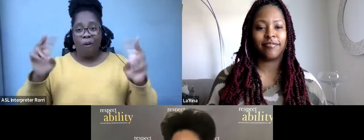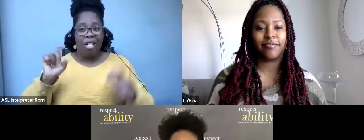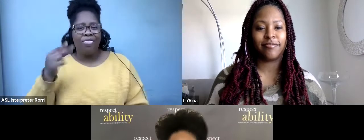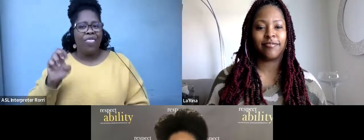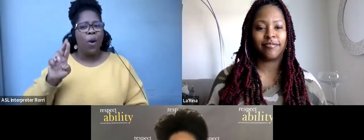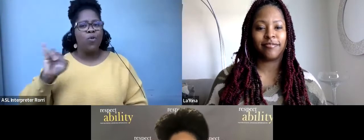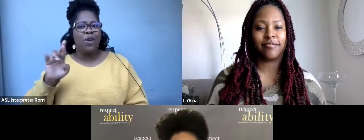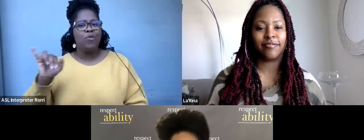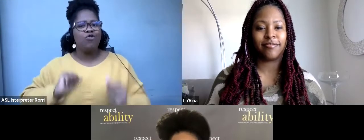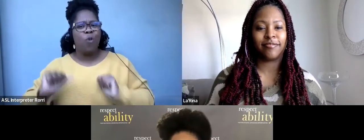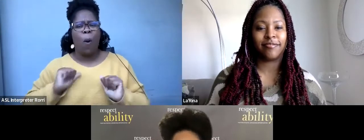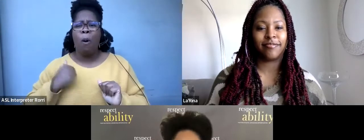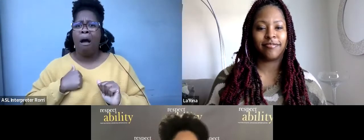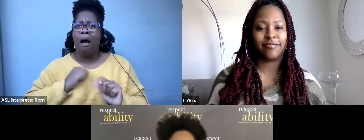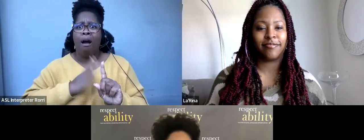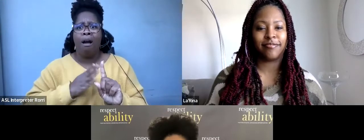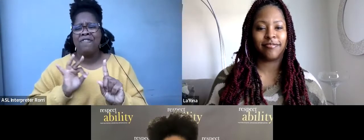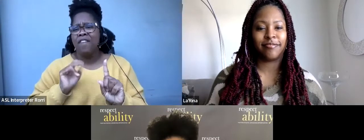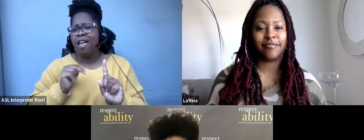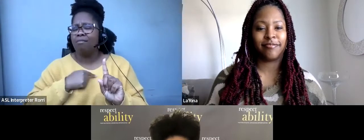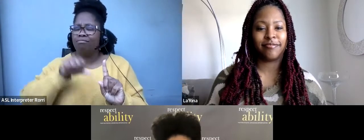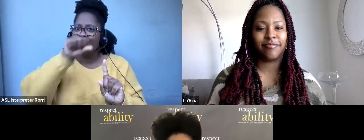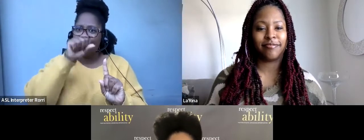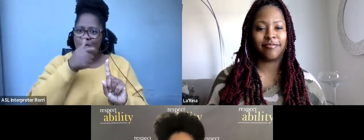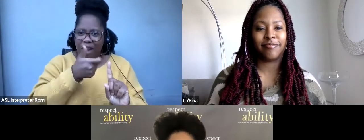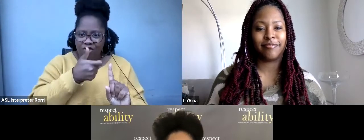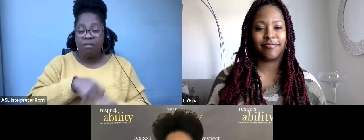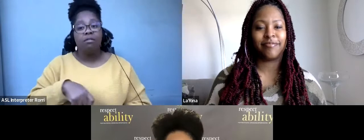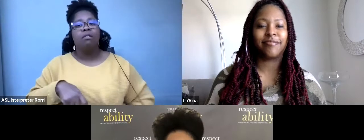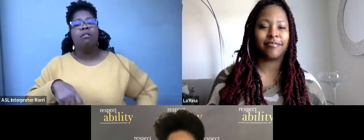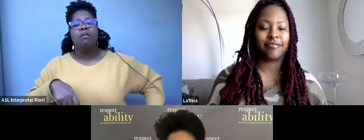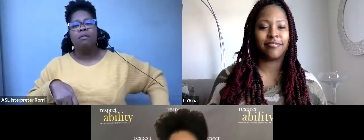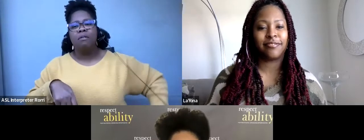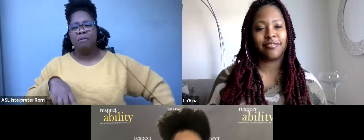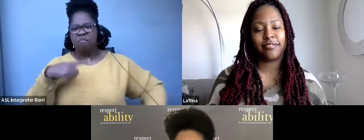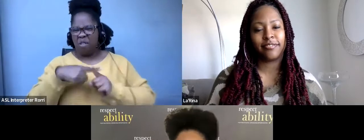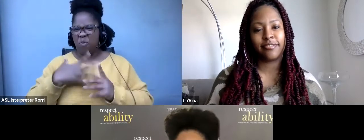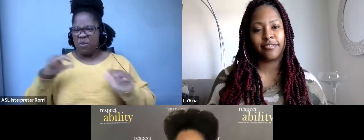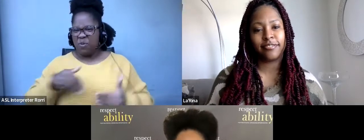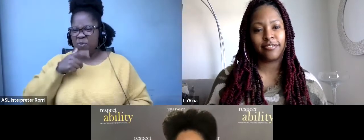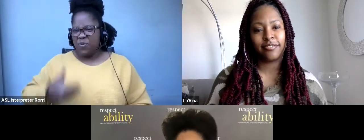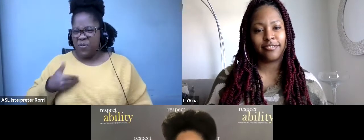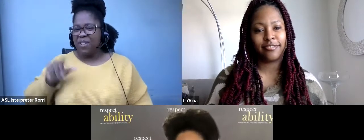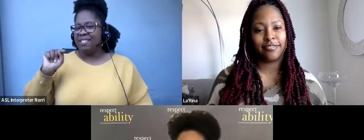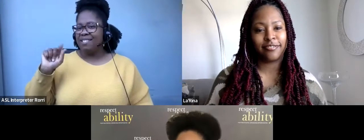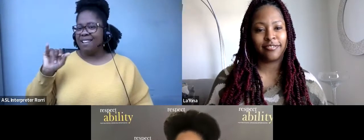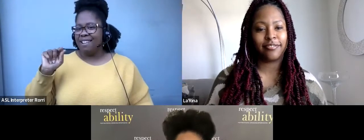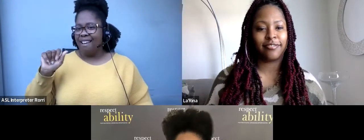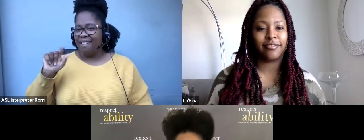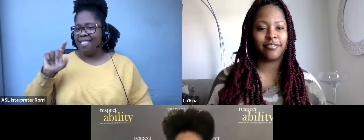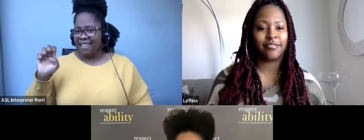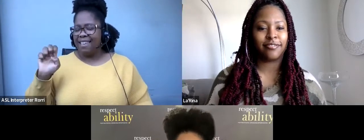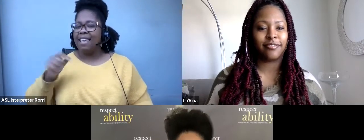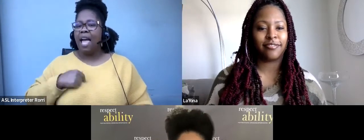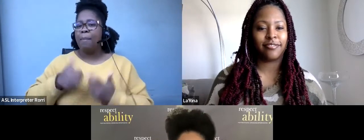I'm such a huge fan of. Also, really quick, I wanted to introduce myself. My name is Tatiana Lee. I'm the Senior Associate